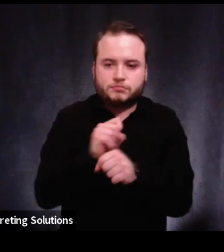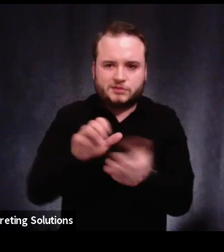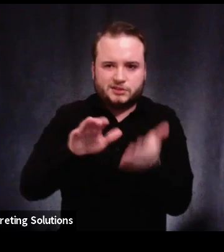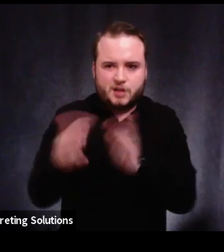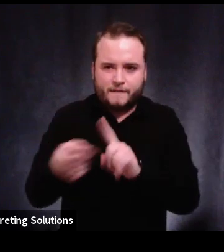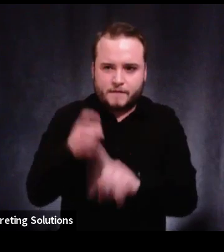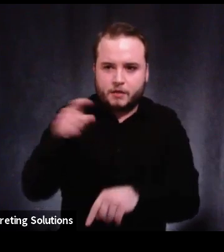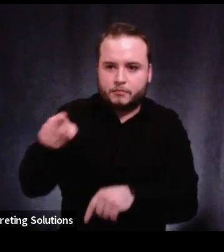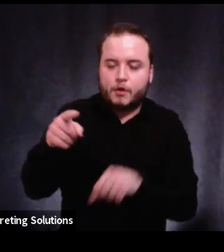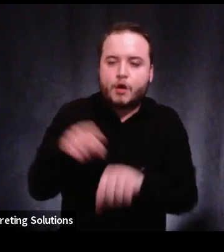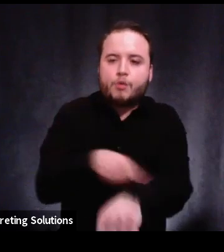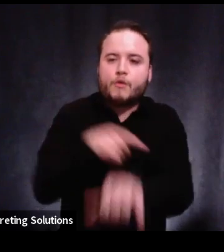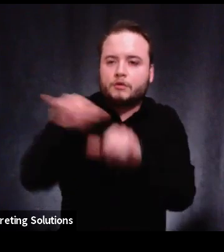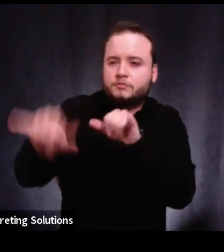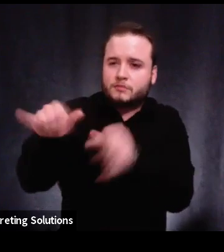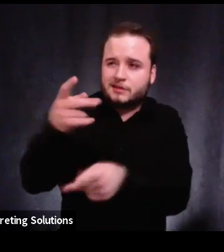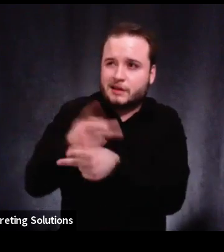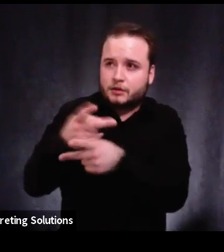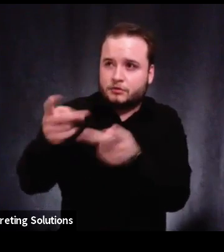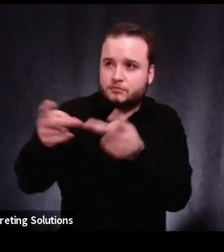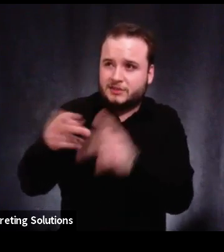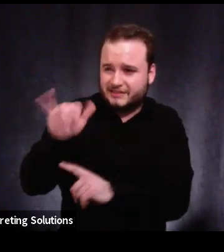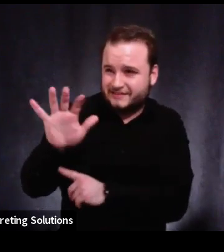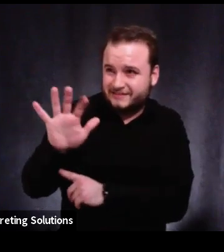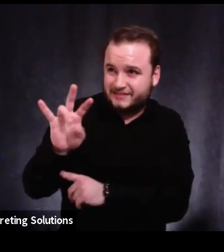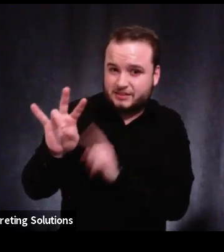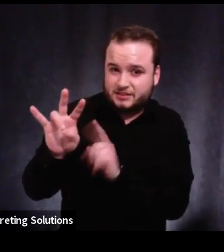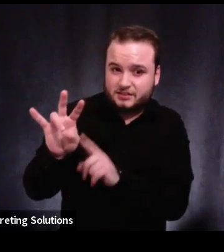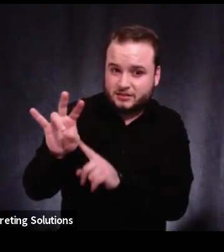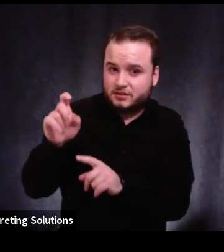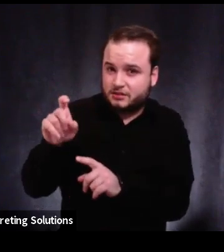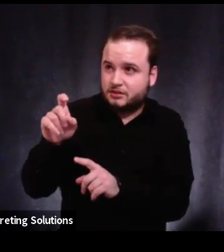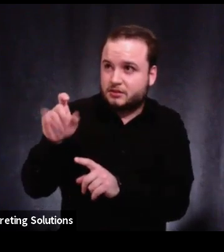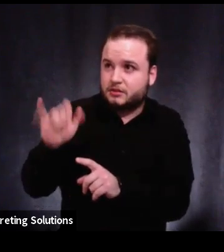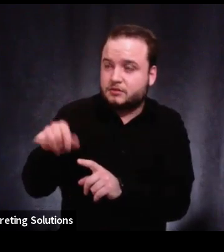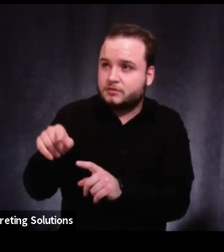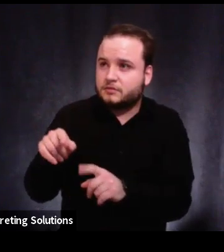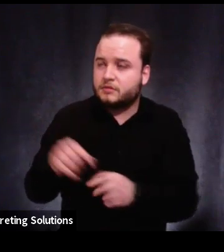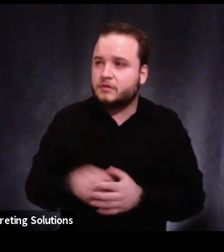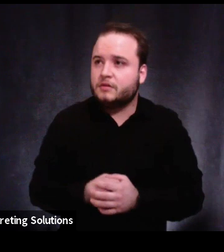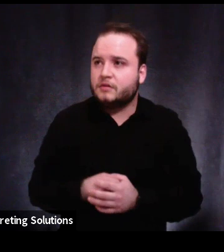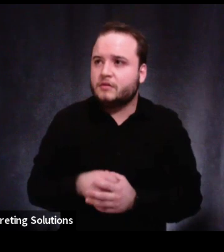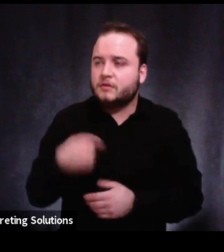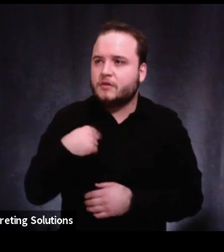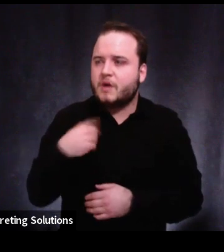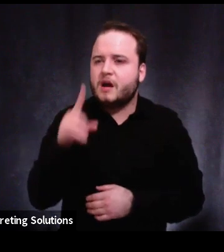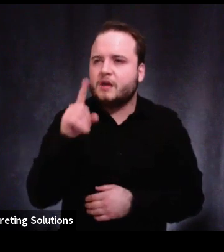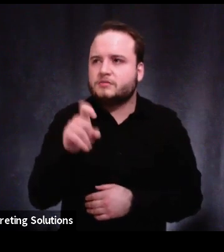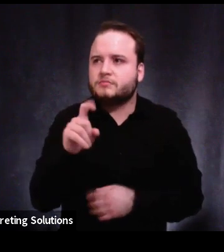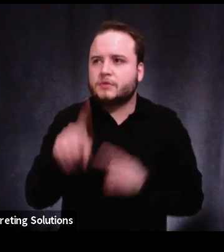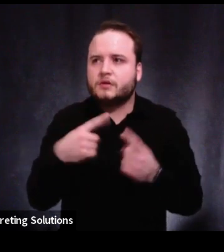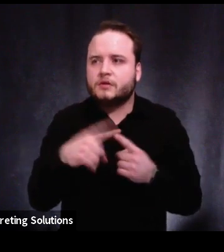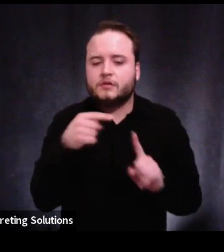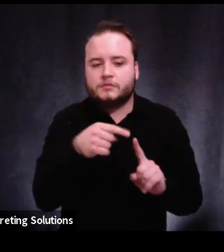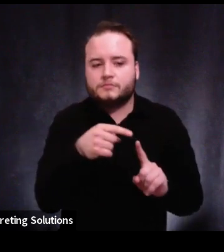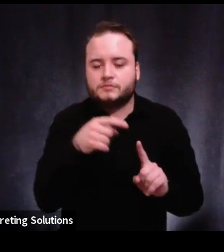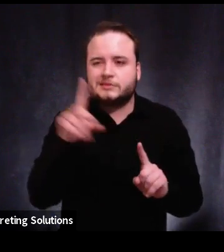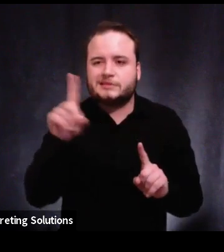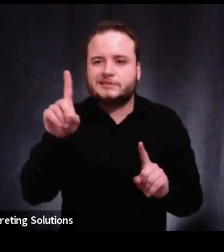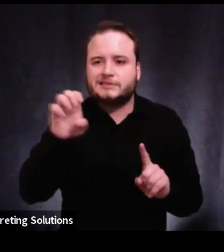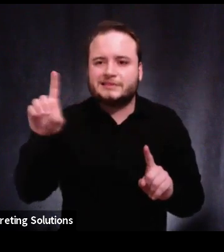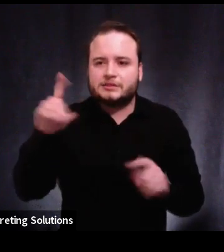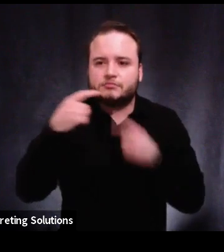and DEED to begin planning on how to let some non-critical industries go back to work. Can you tell me about how you will decide